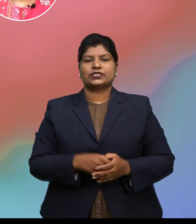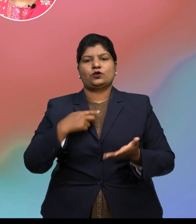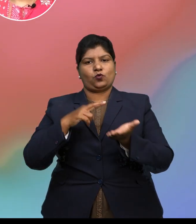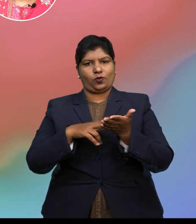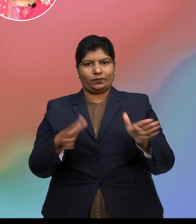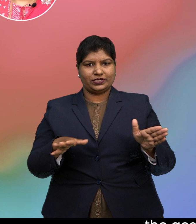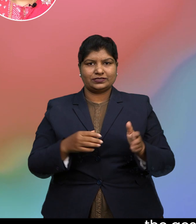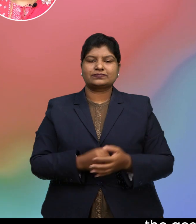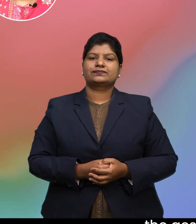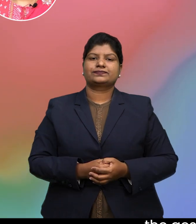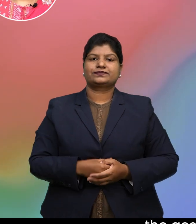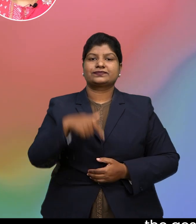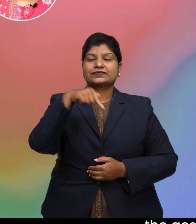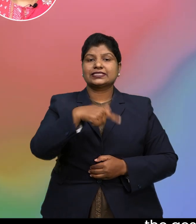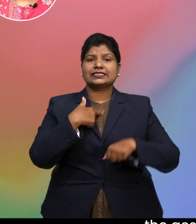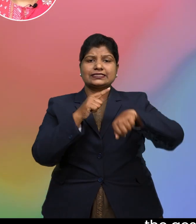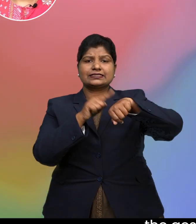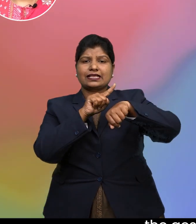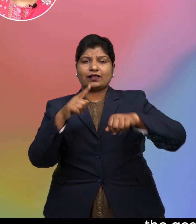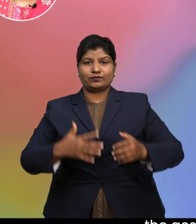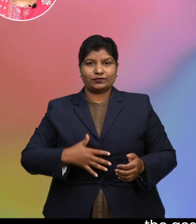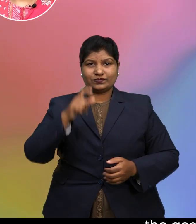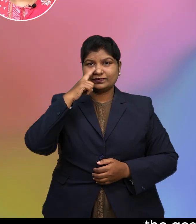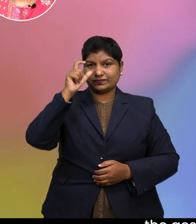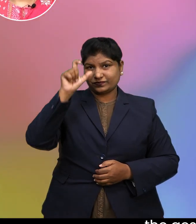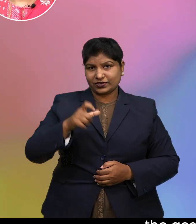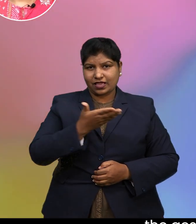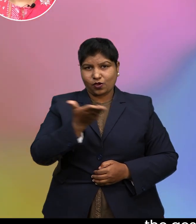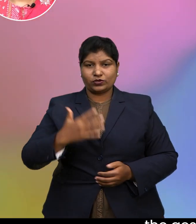Normally, the gestation period of humans